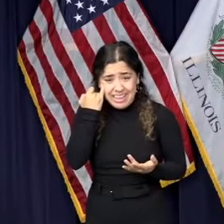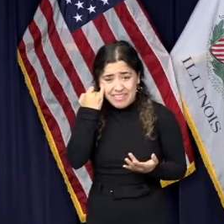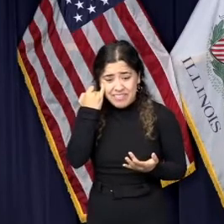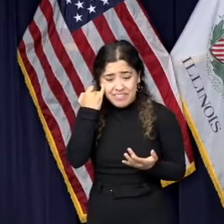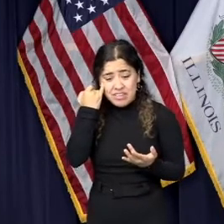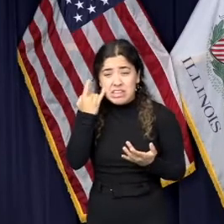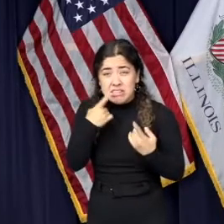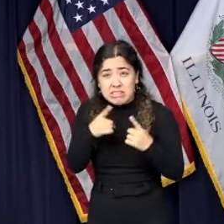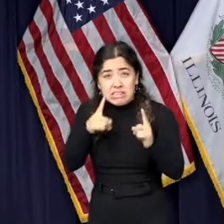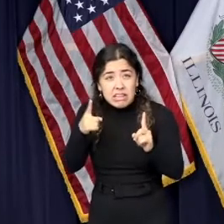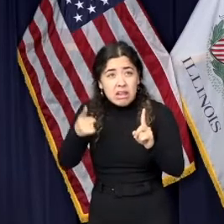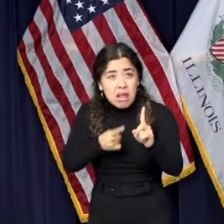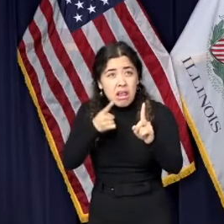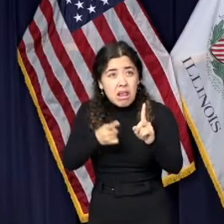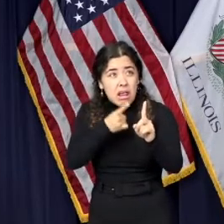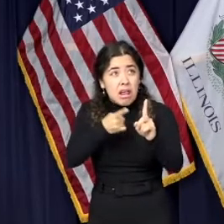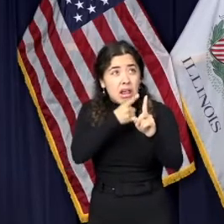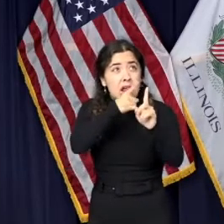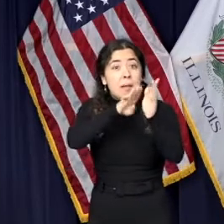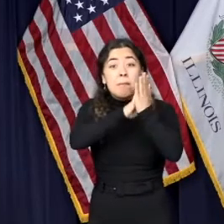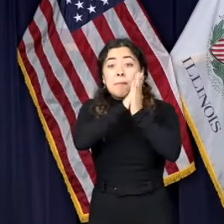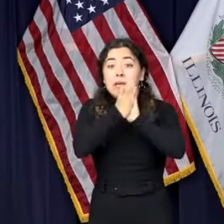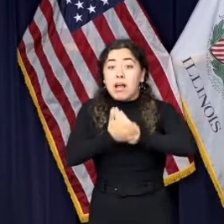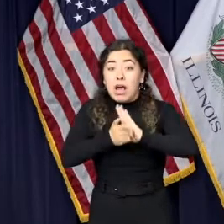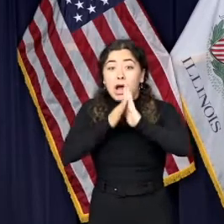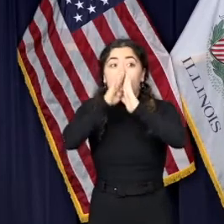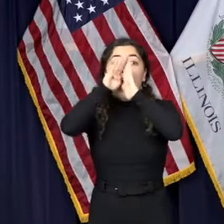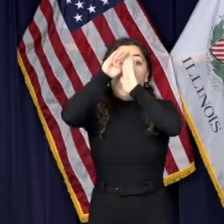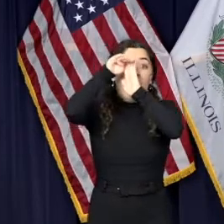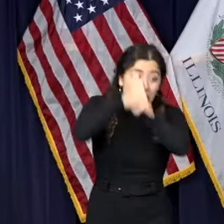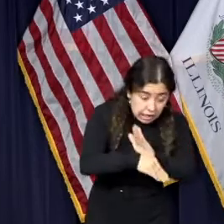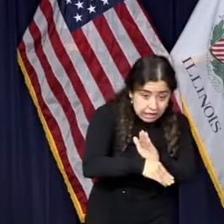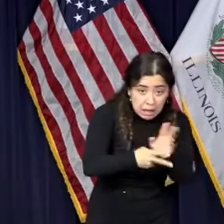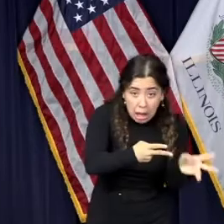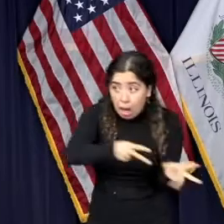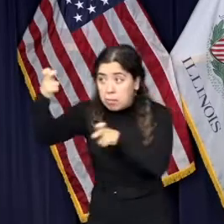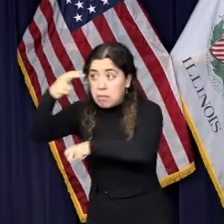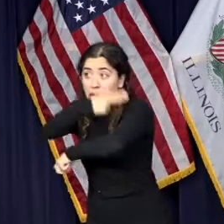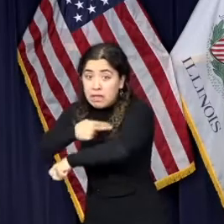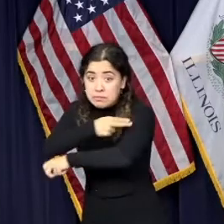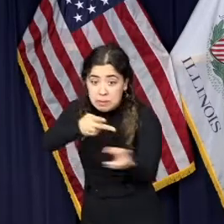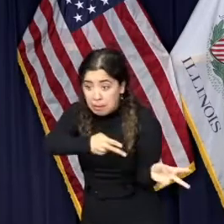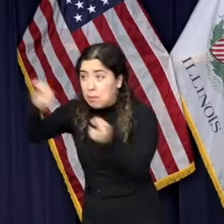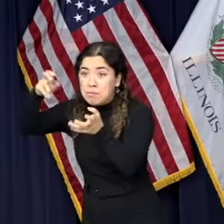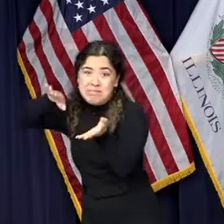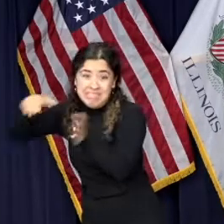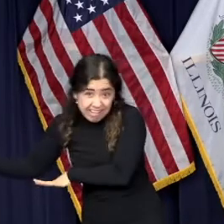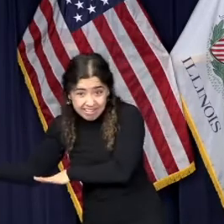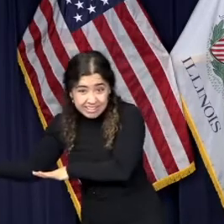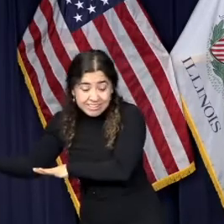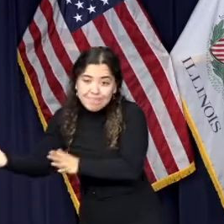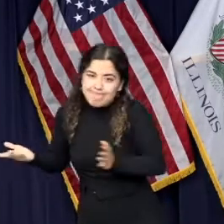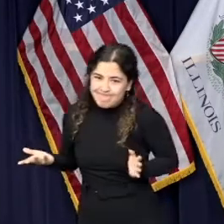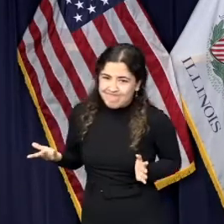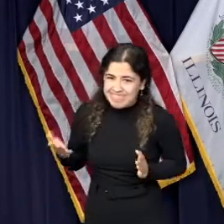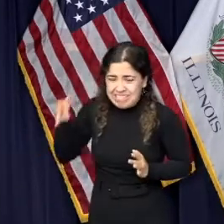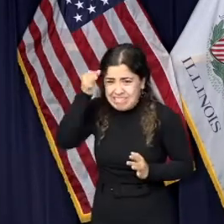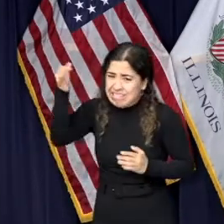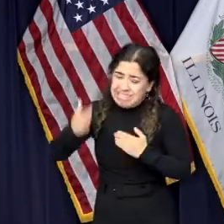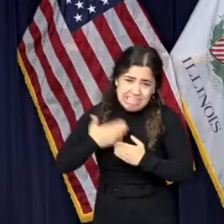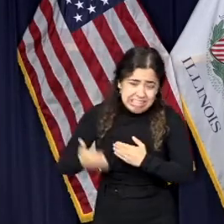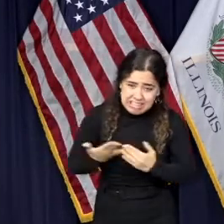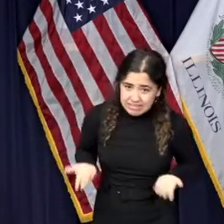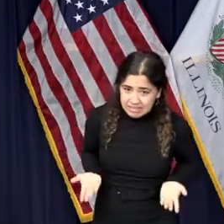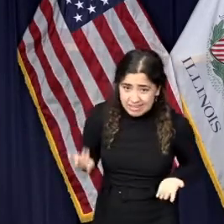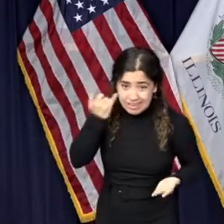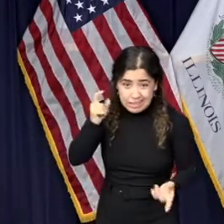of success to turn into rising hospitalizations and deaths. And if things don't change, a reversal